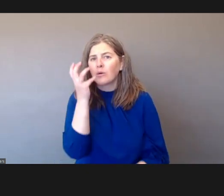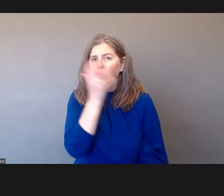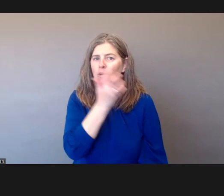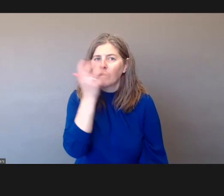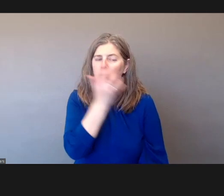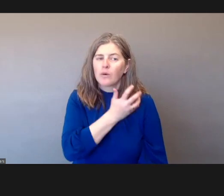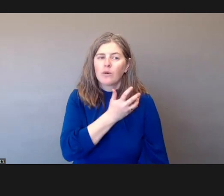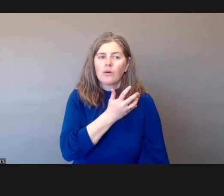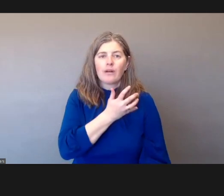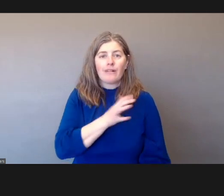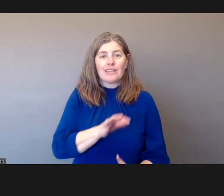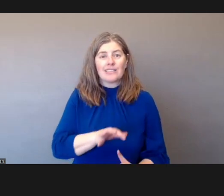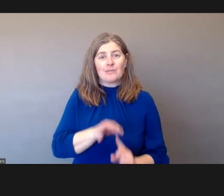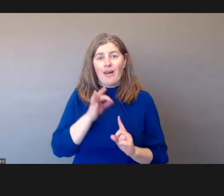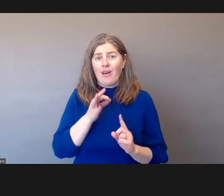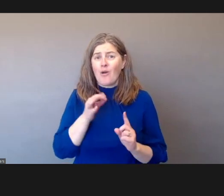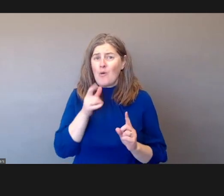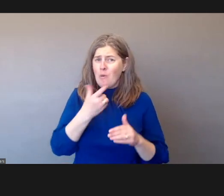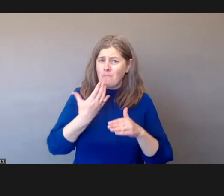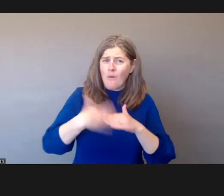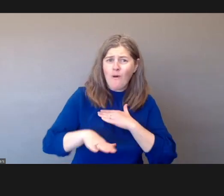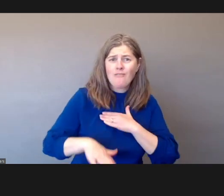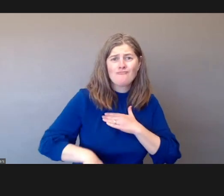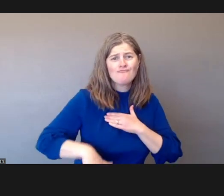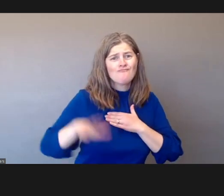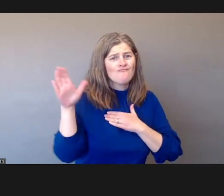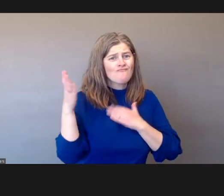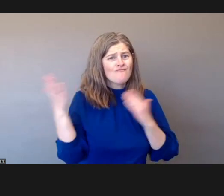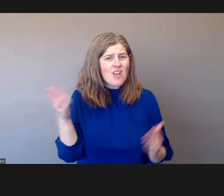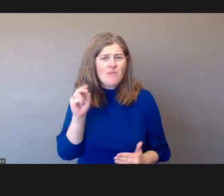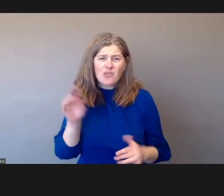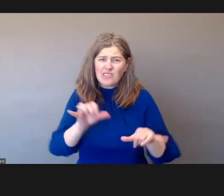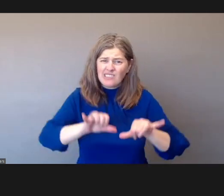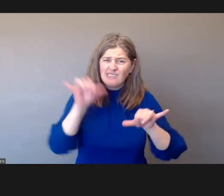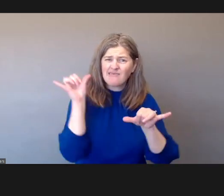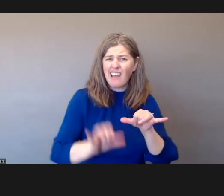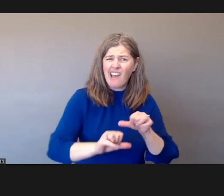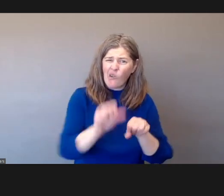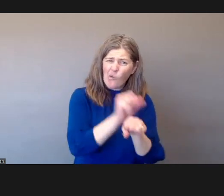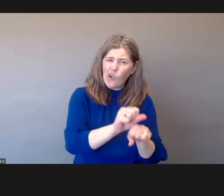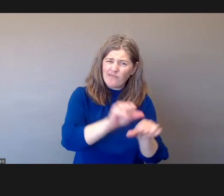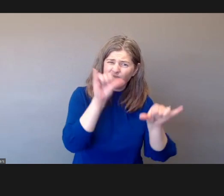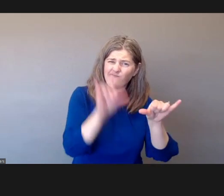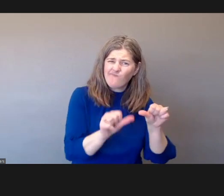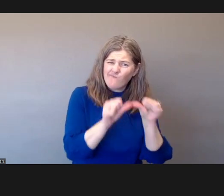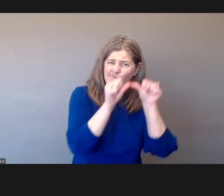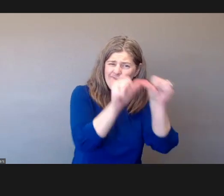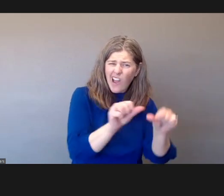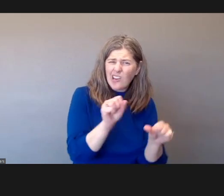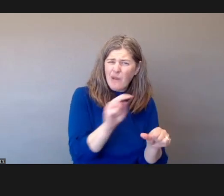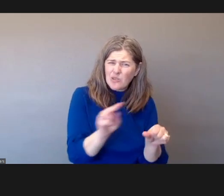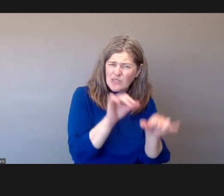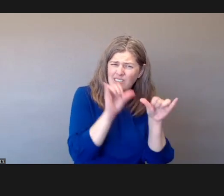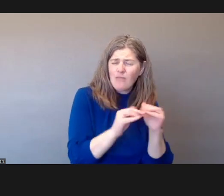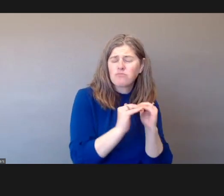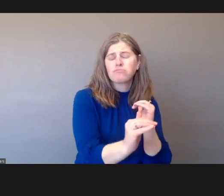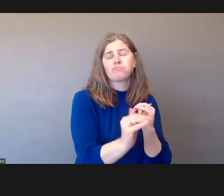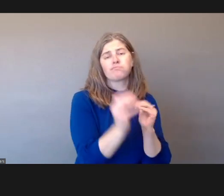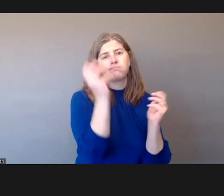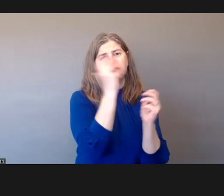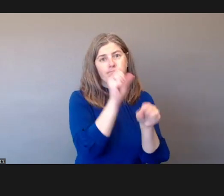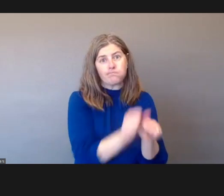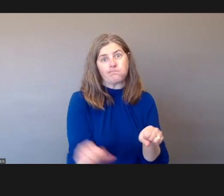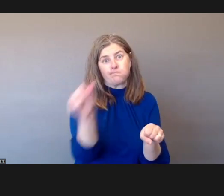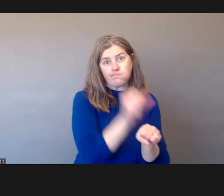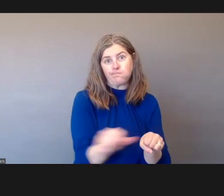particularly our homegrown New Mexico nurses who've stayed with us, worked with us, really spent a lot more